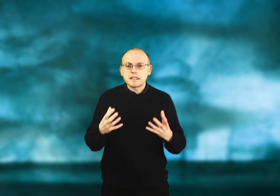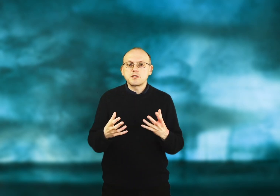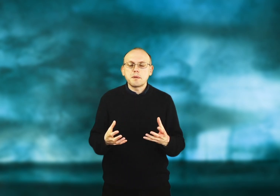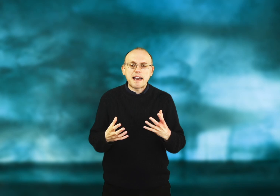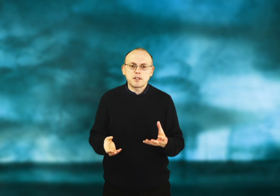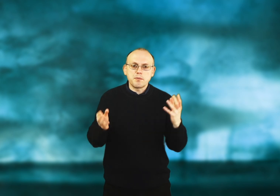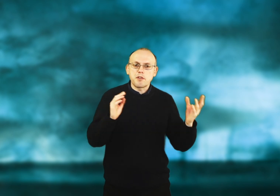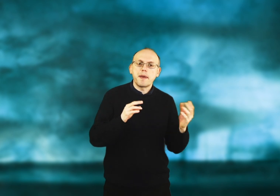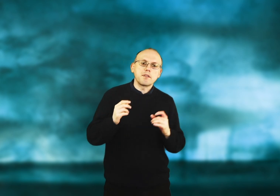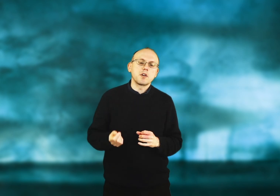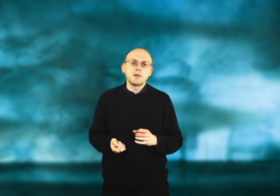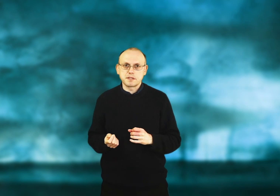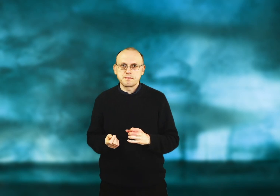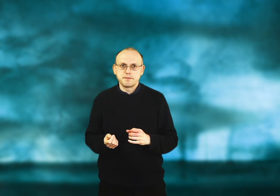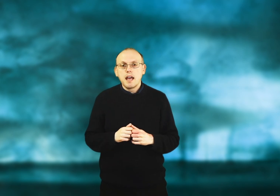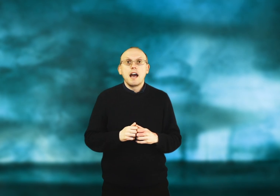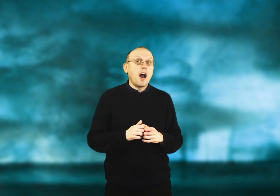be marked off by the pair of commas. I hope